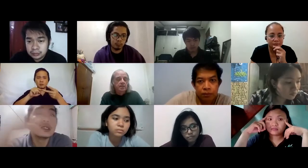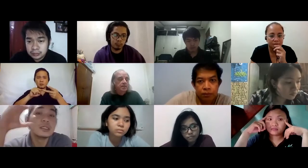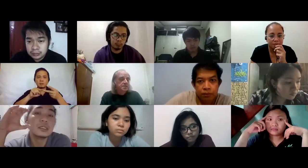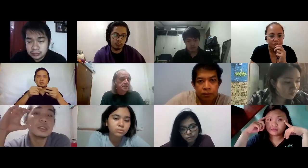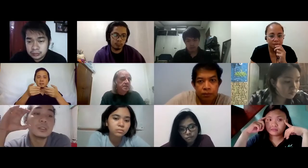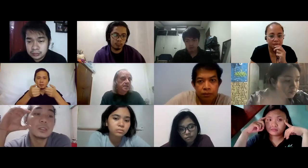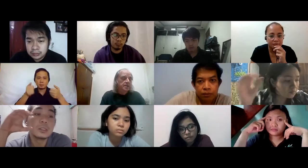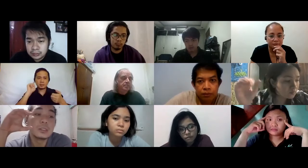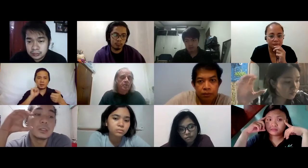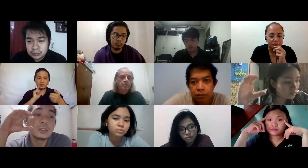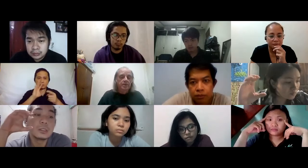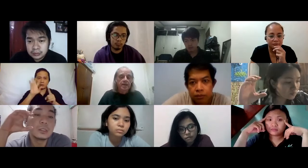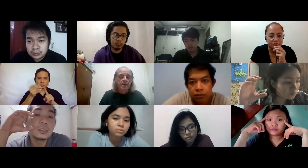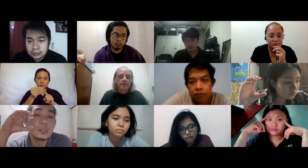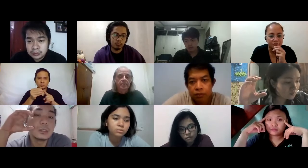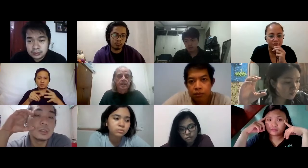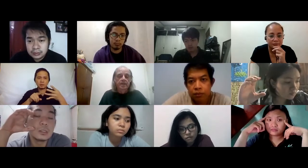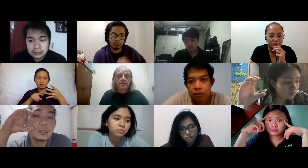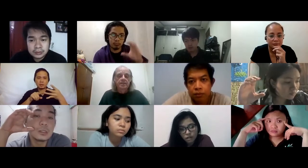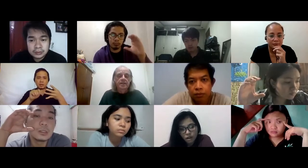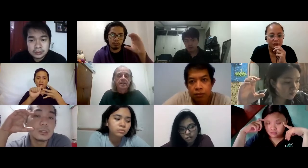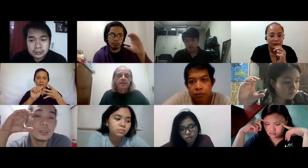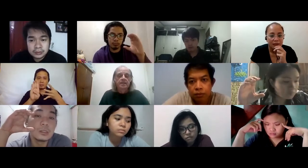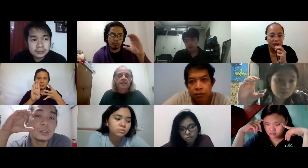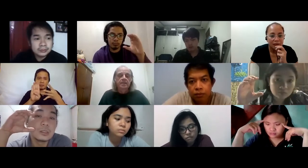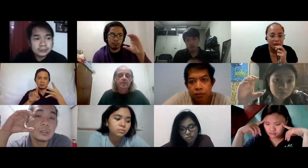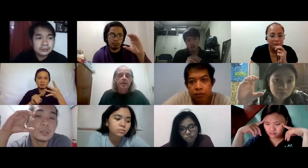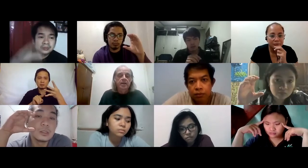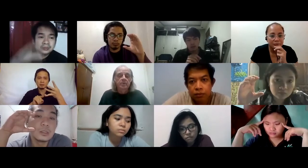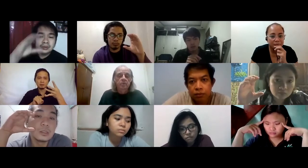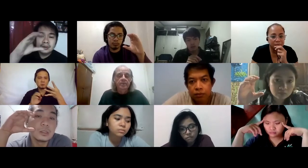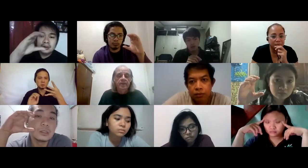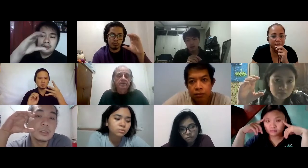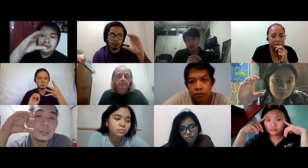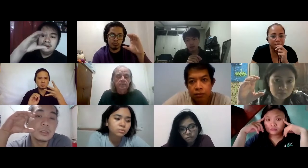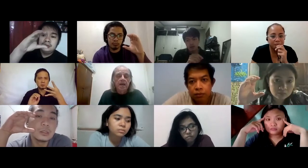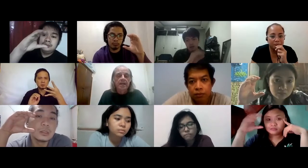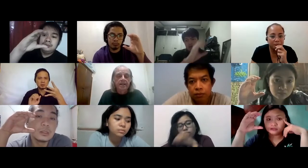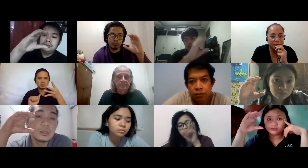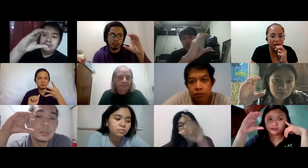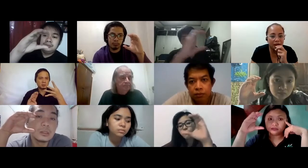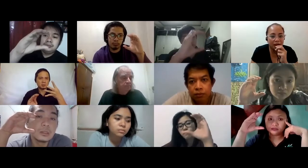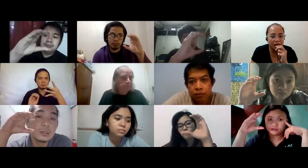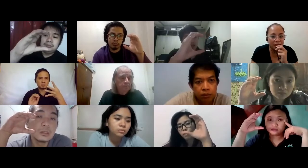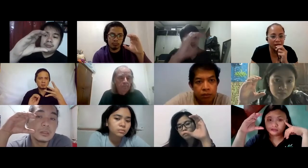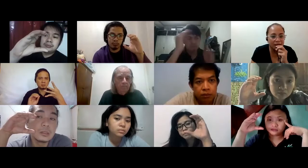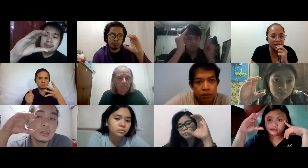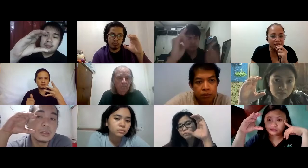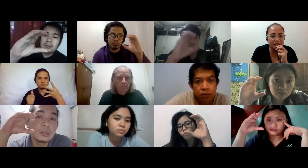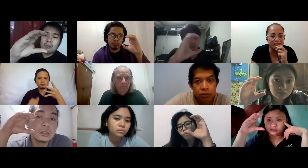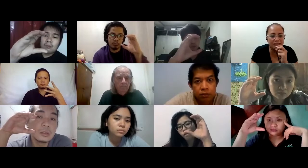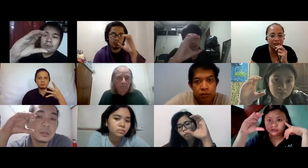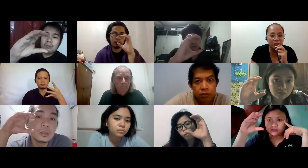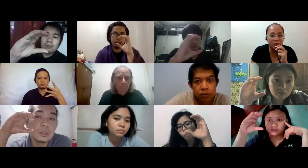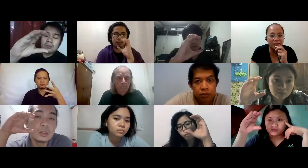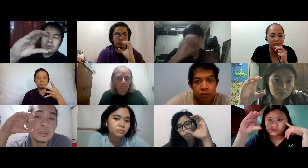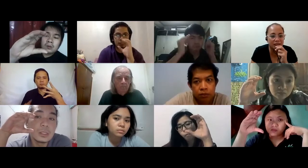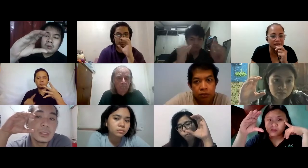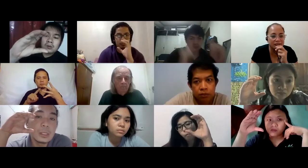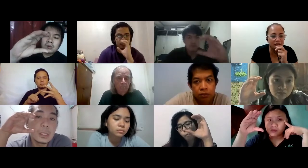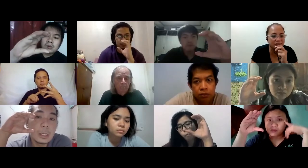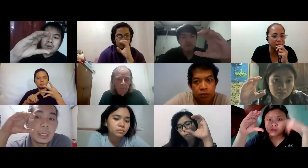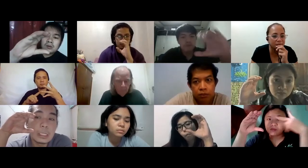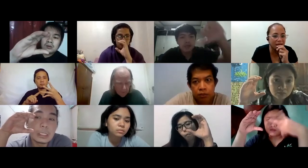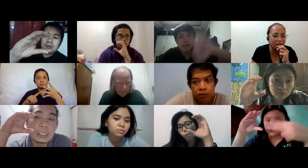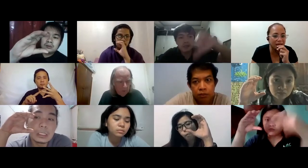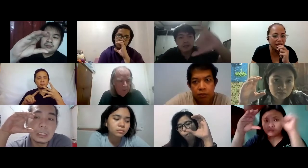culture, C, both A and B, D, neither A nor B. Thailand. Yeah, I can see C. Everybody's saying